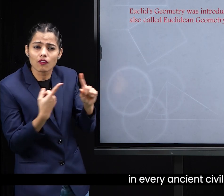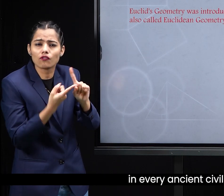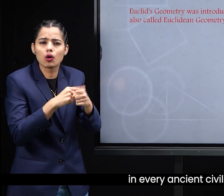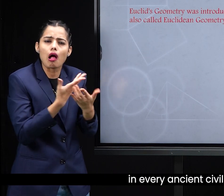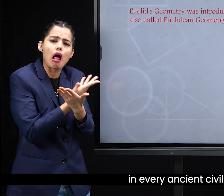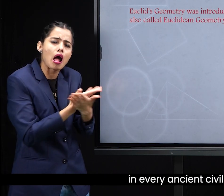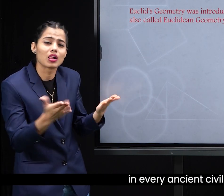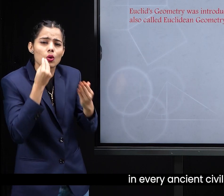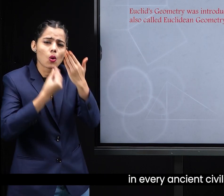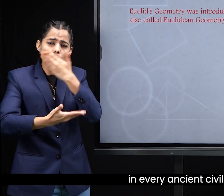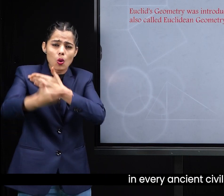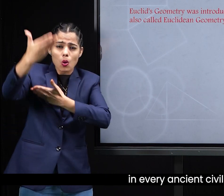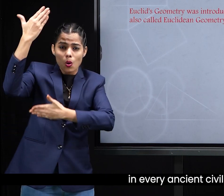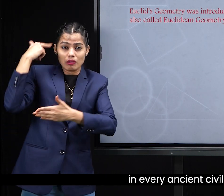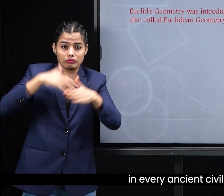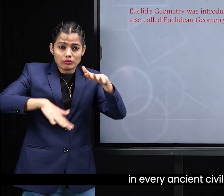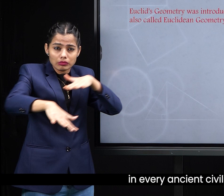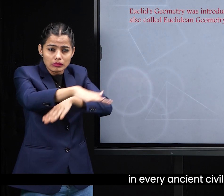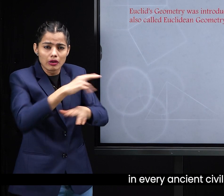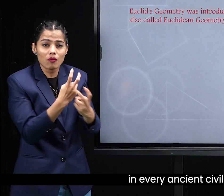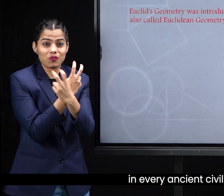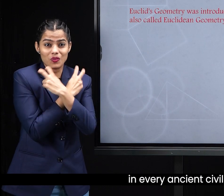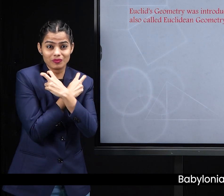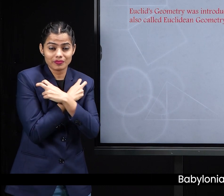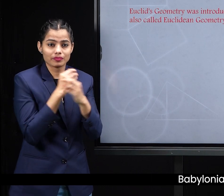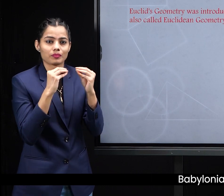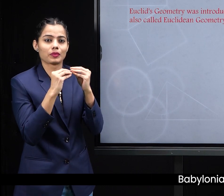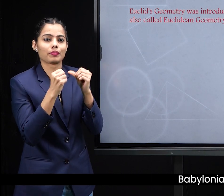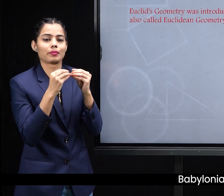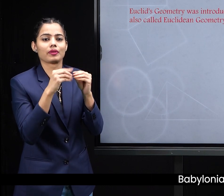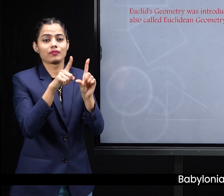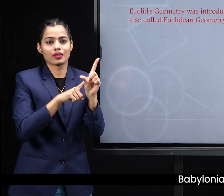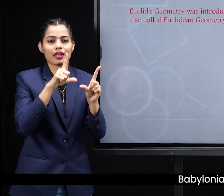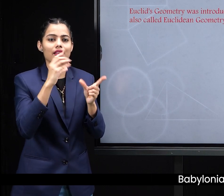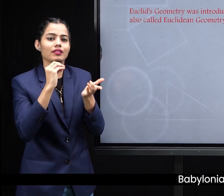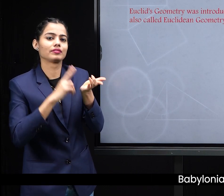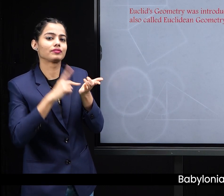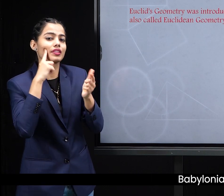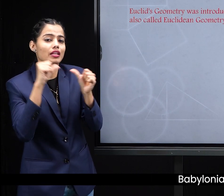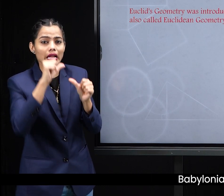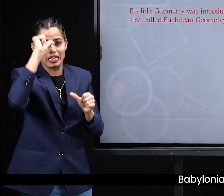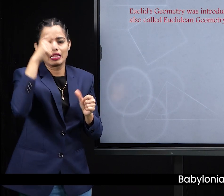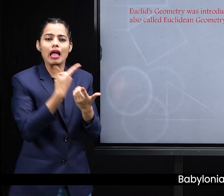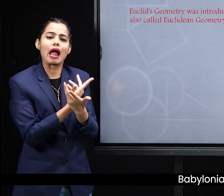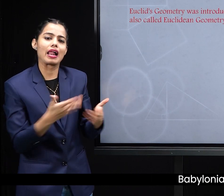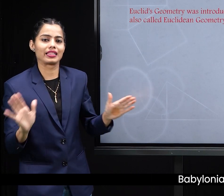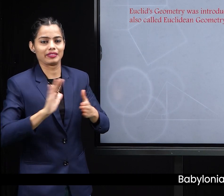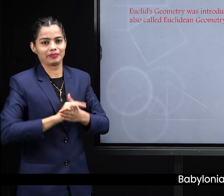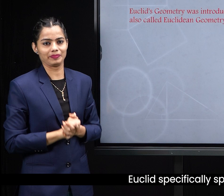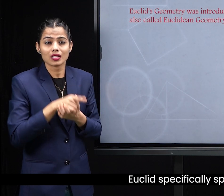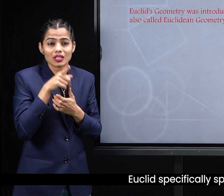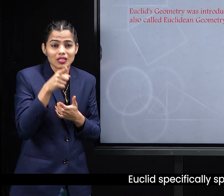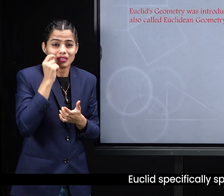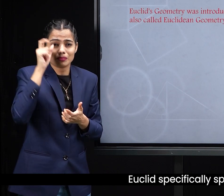every ancient civilization such as Egypt, Babylonia, India,